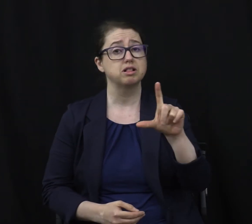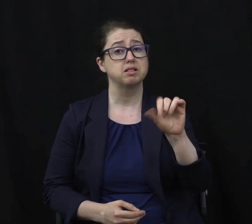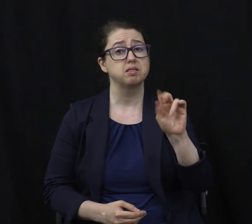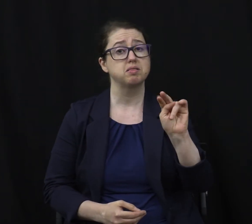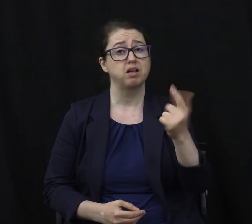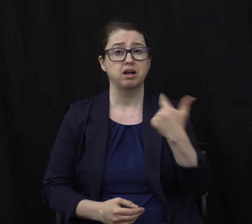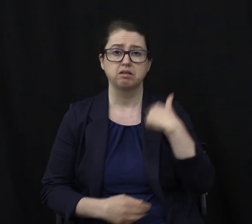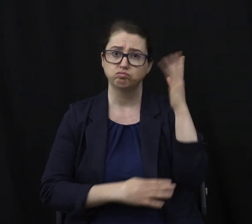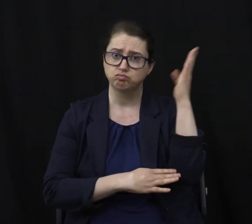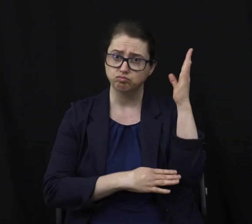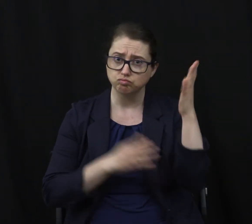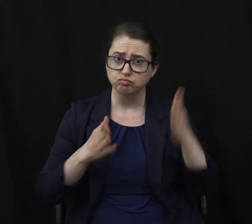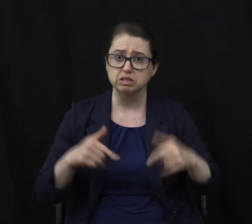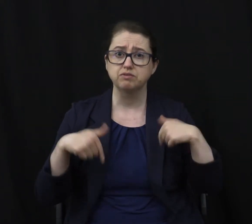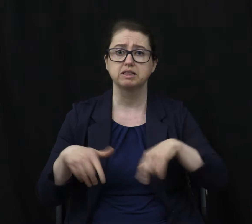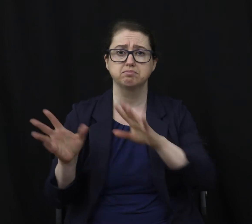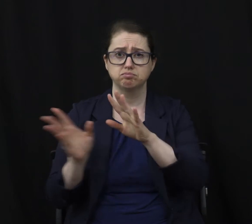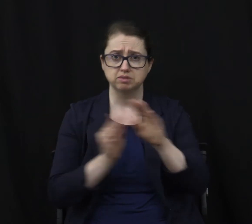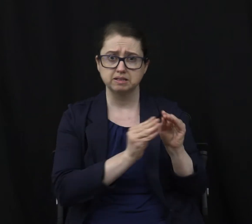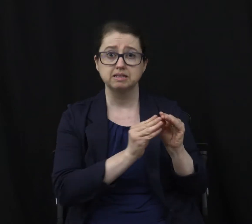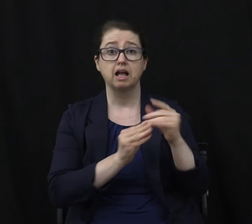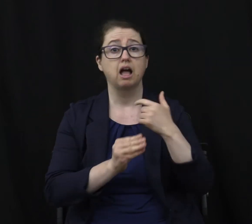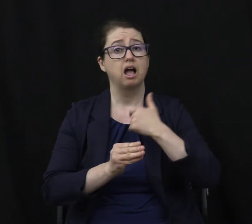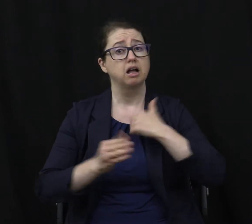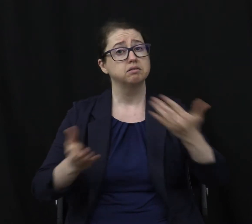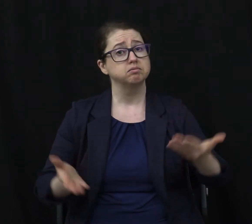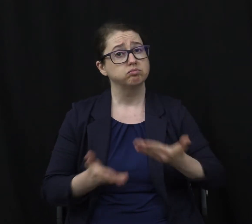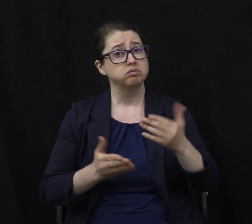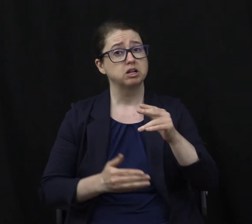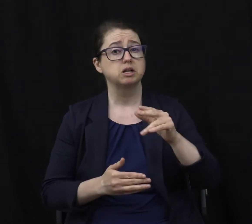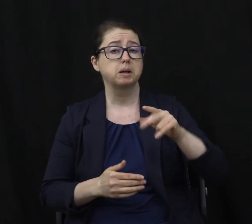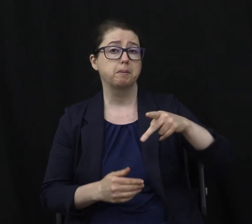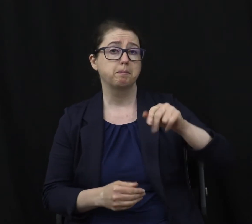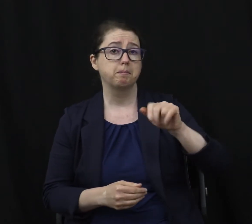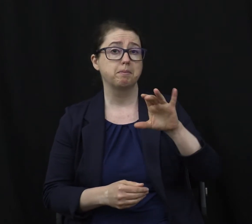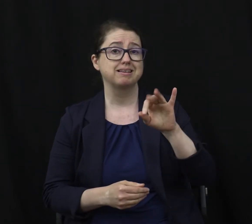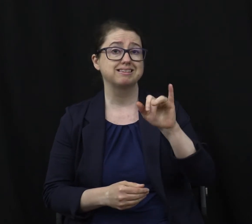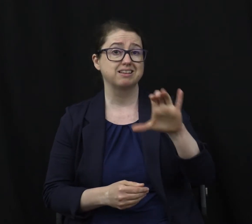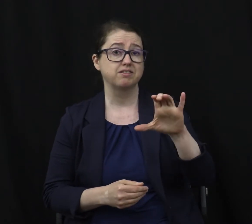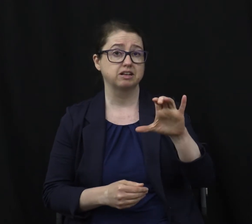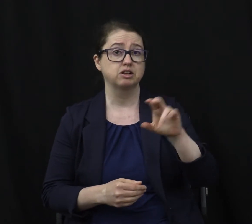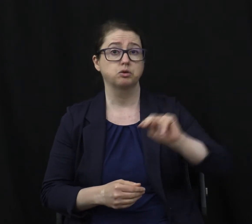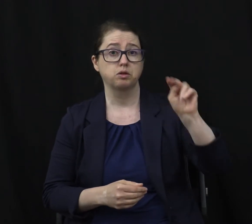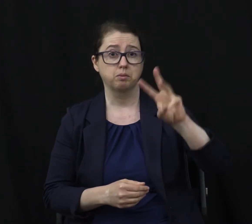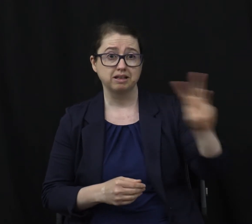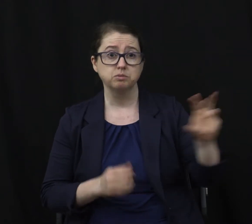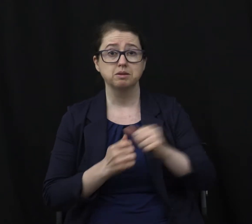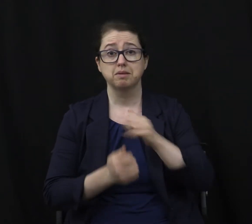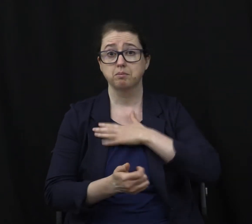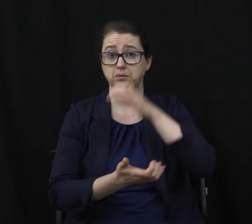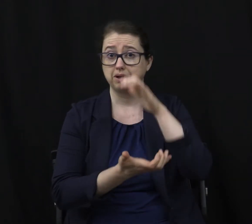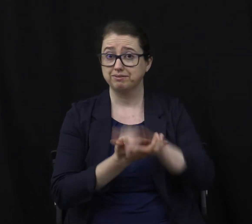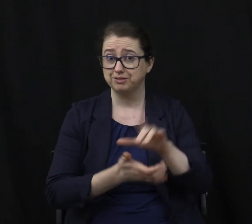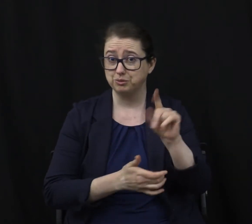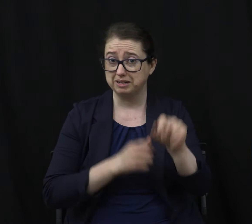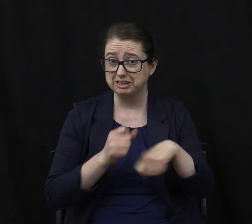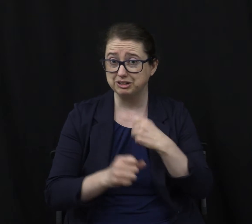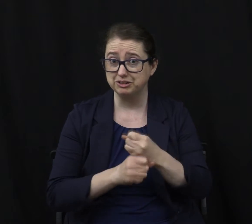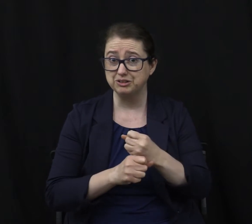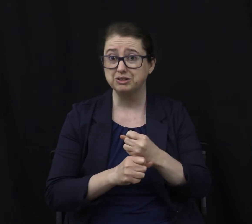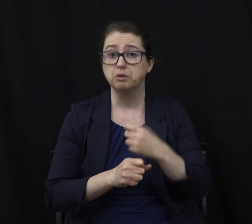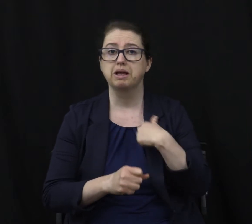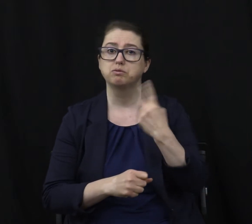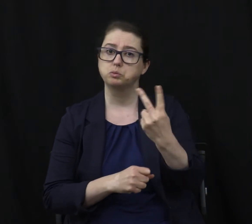my life with my spouse of more than 20 years. My wife and I have 2 kids and a chocolate lab named Max. I